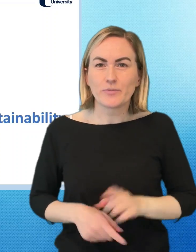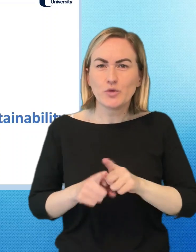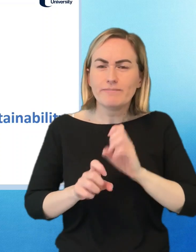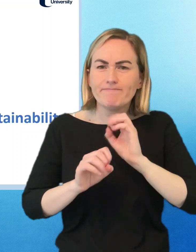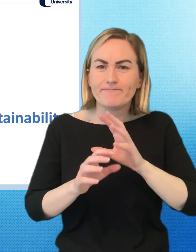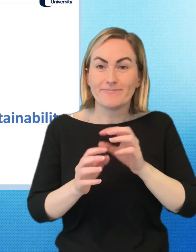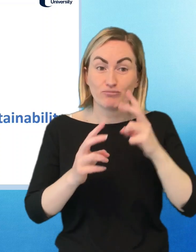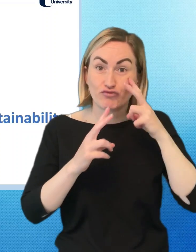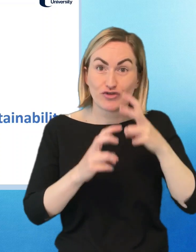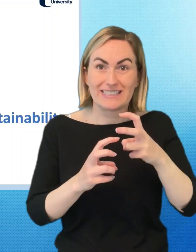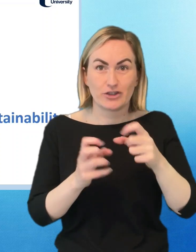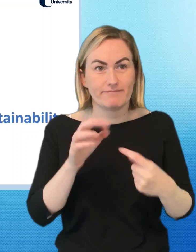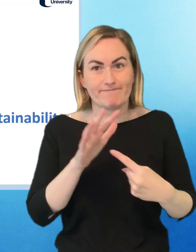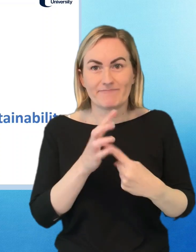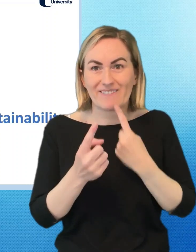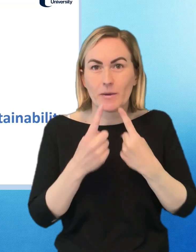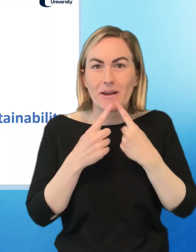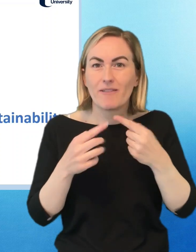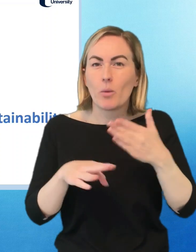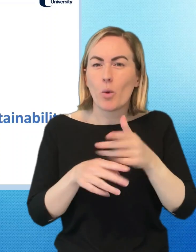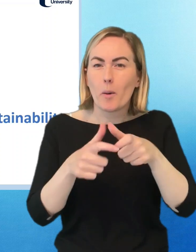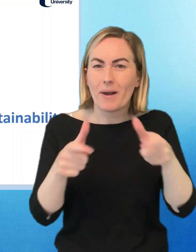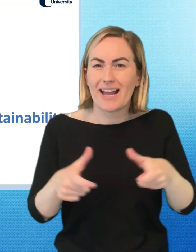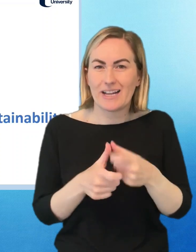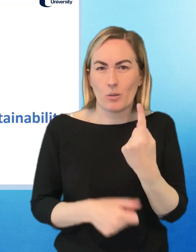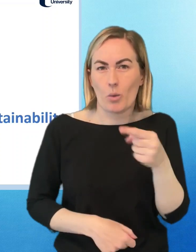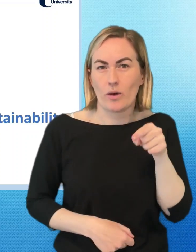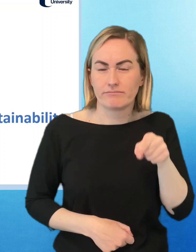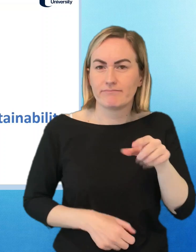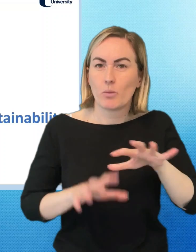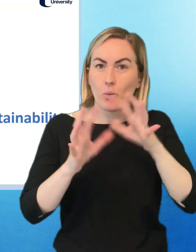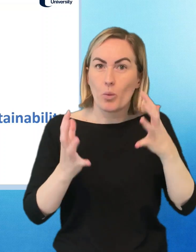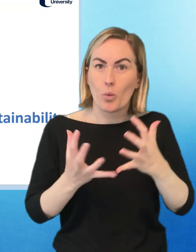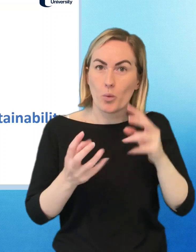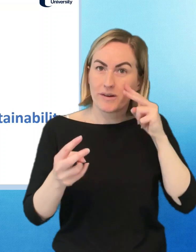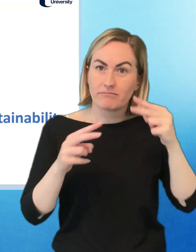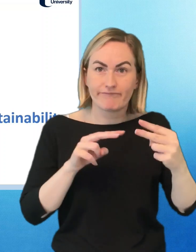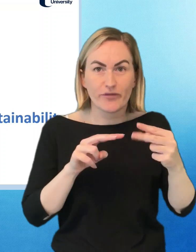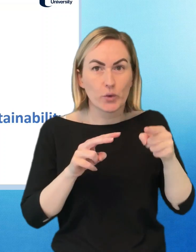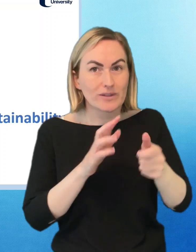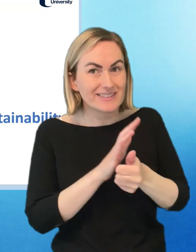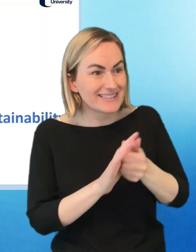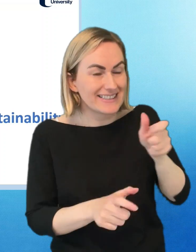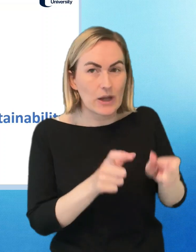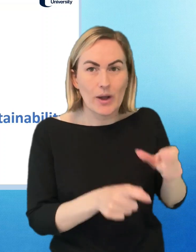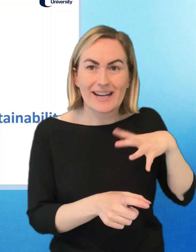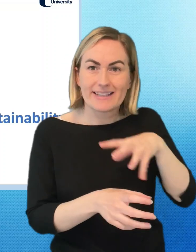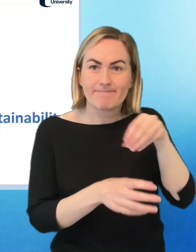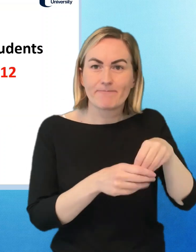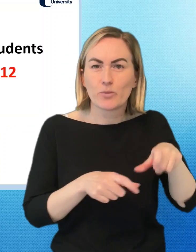an outline of our key findings on Work Package 1, the Global View on Skills Needed for Sustainability.